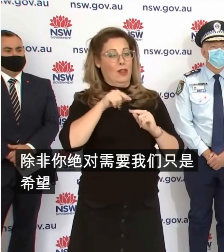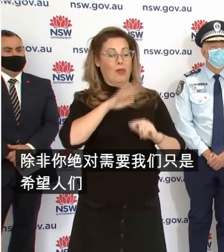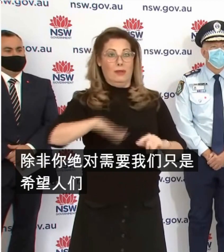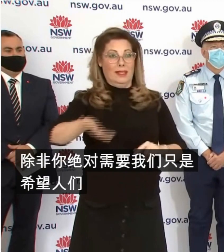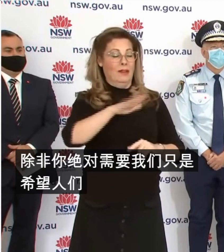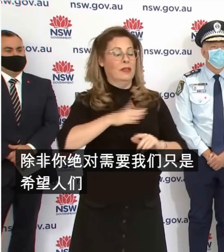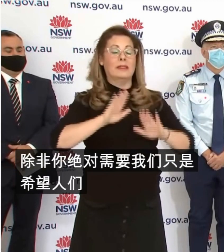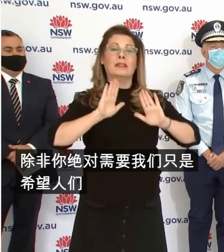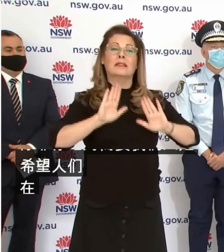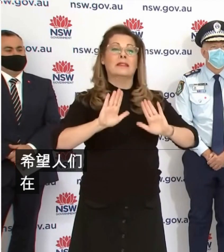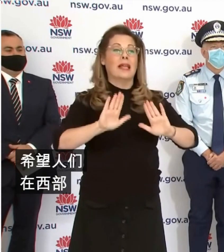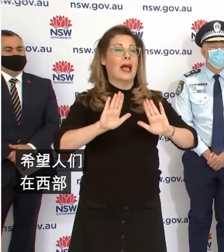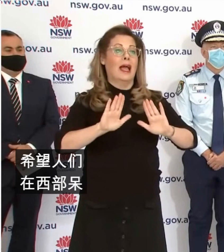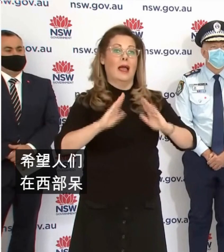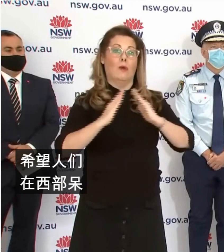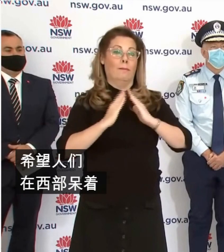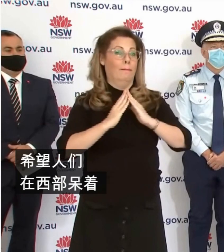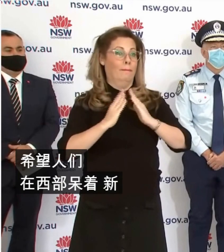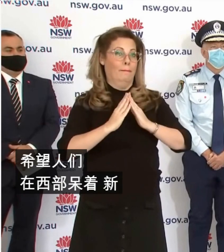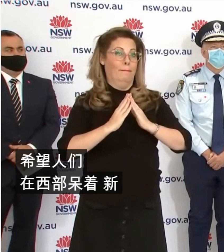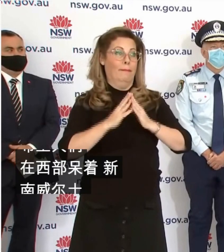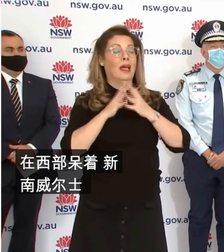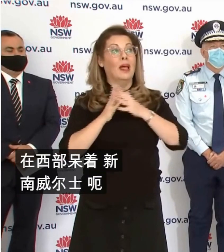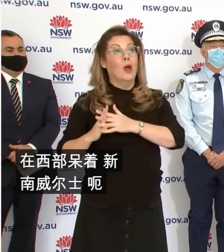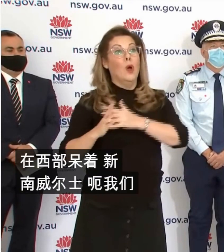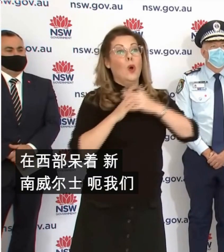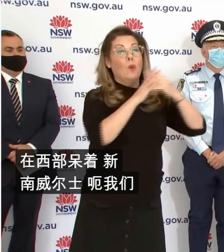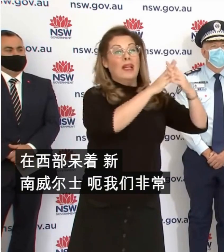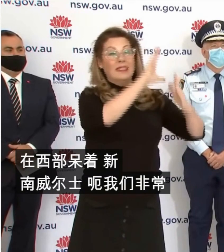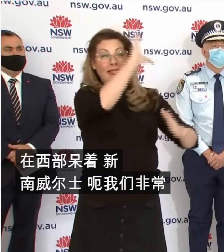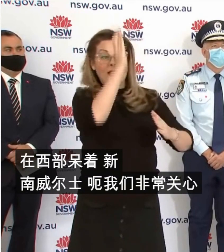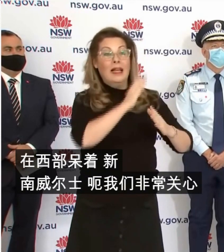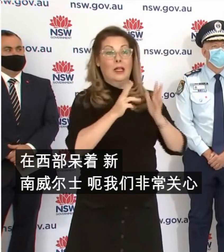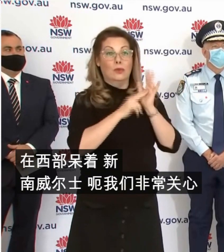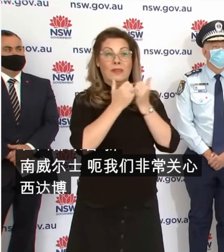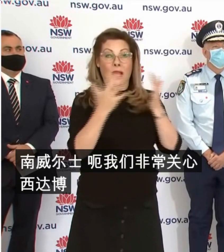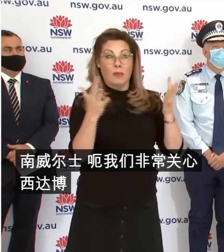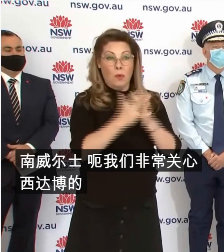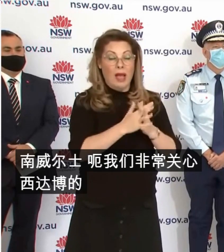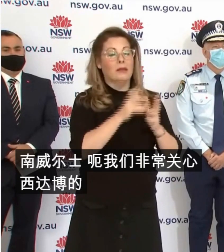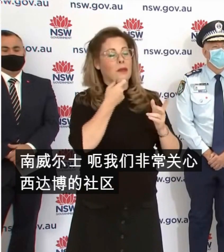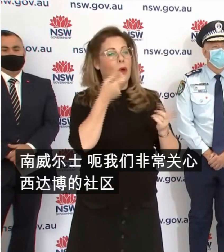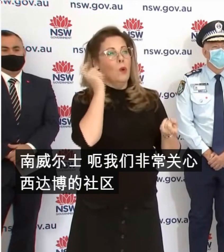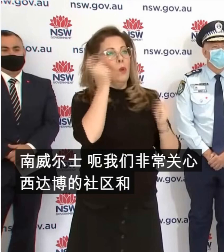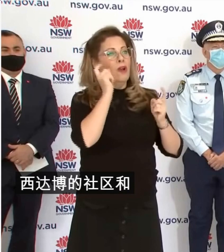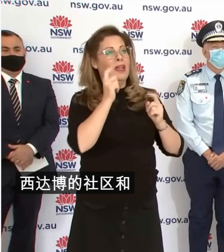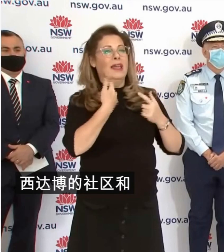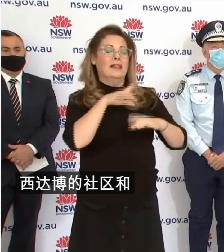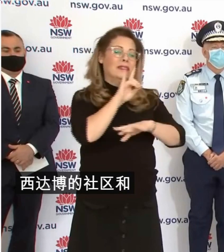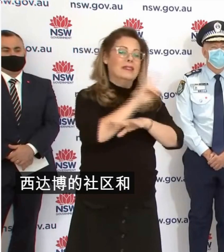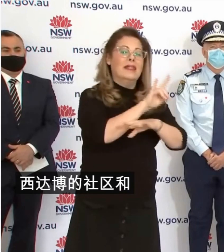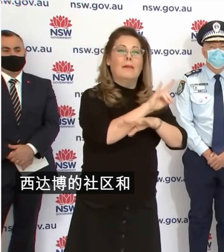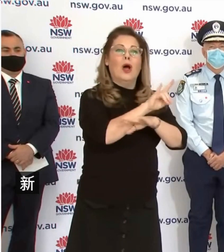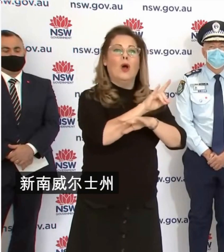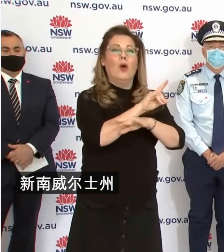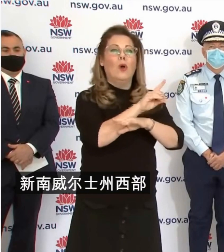people to stay still. Of course, also in Western New South Wales, we are very concerned about communities in West Dubbo and the Walgett